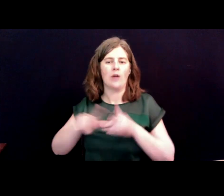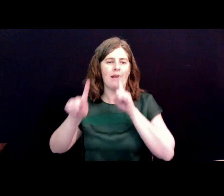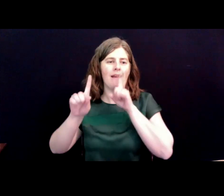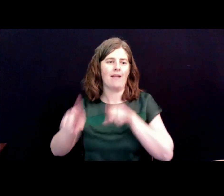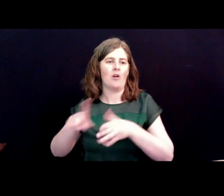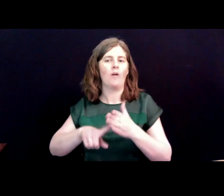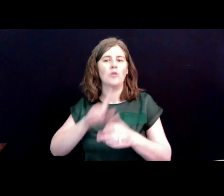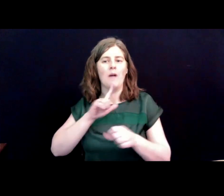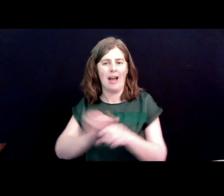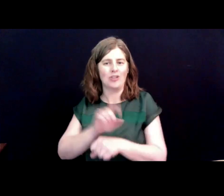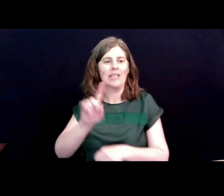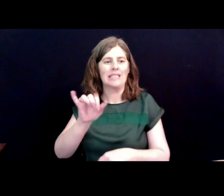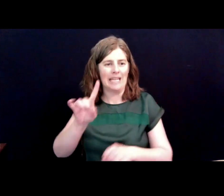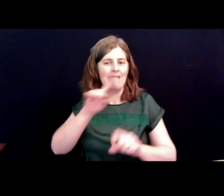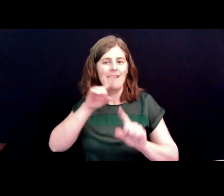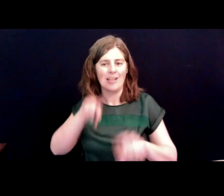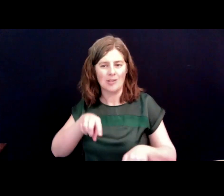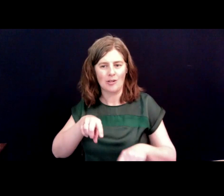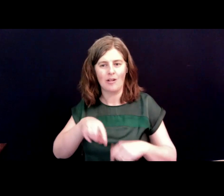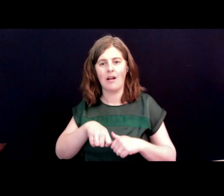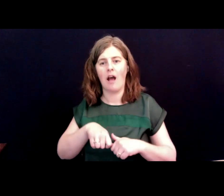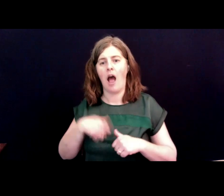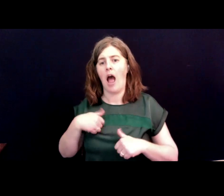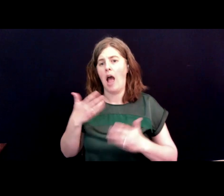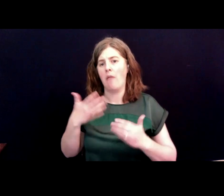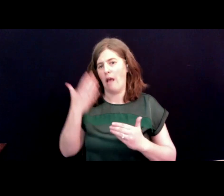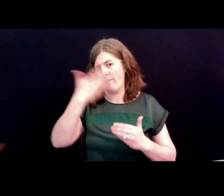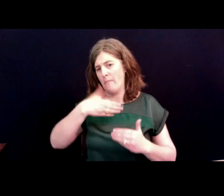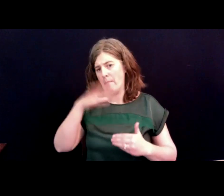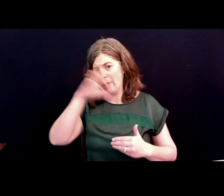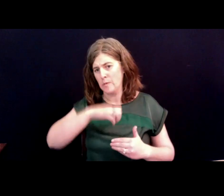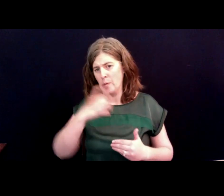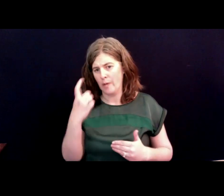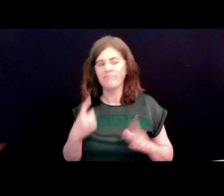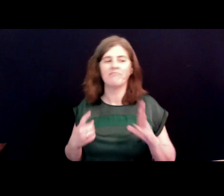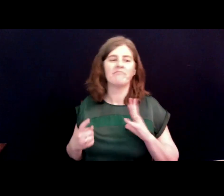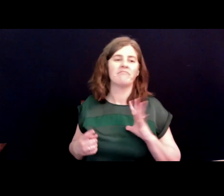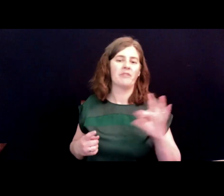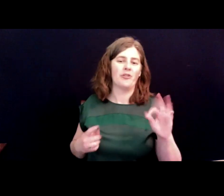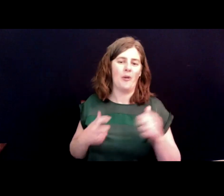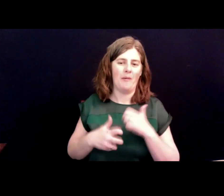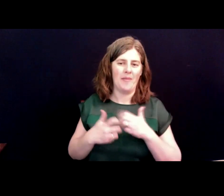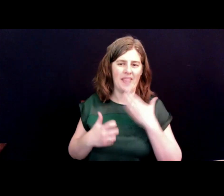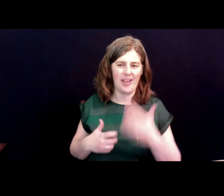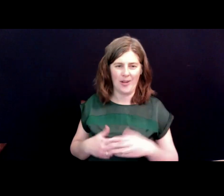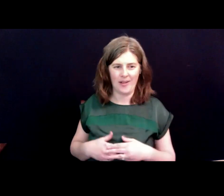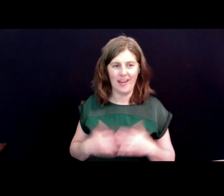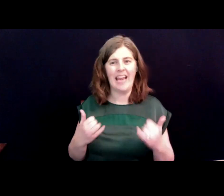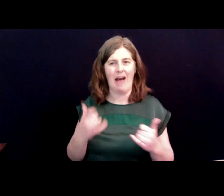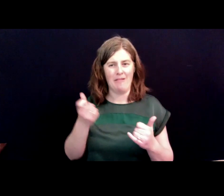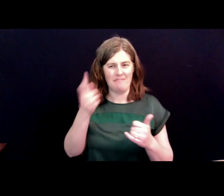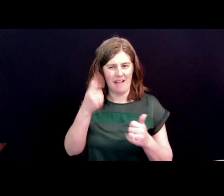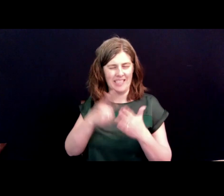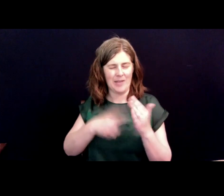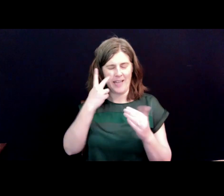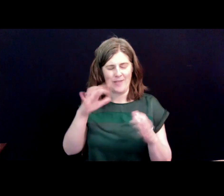actually did answer. I may have missed one. Got it. Not a problem. All right. Now I'm with you. I see what I did